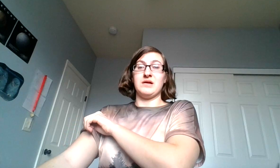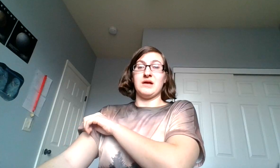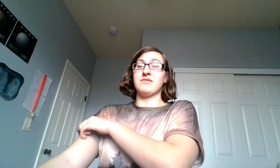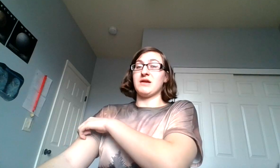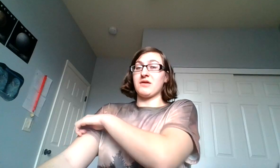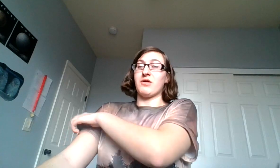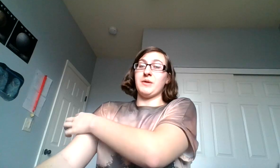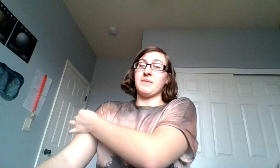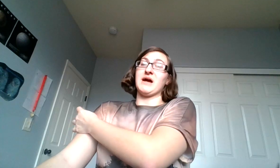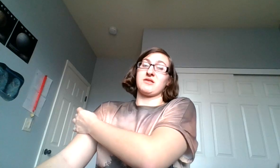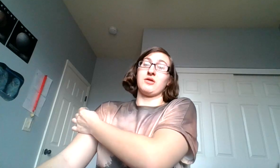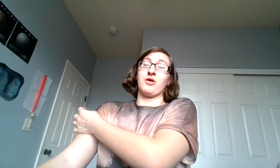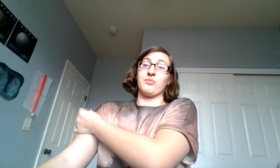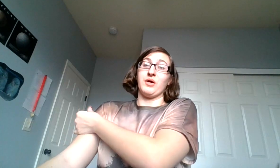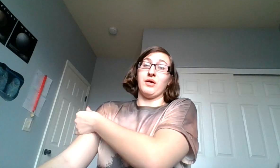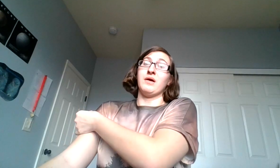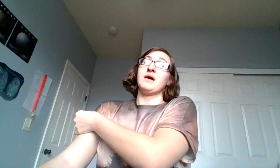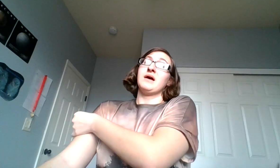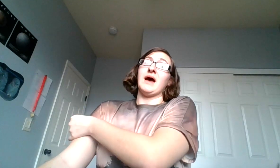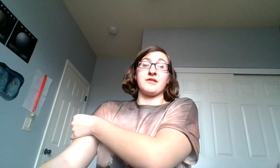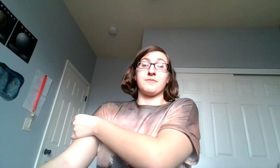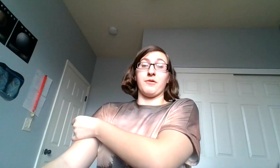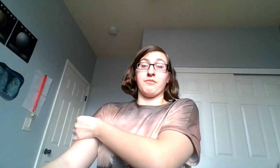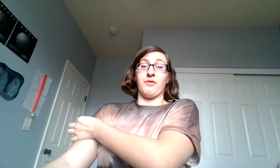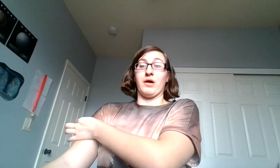Everything will be back to normal as before.